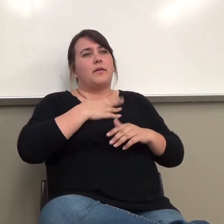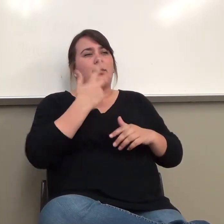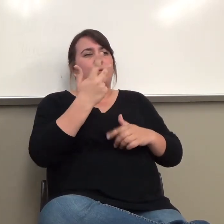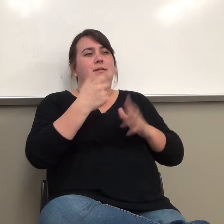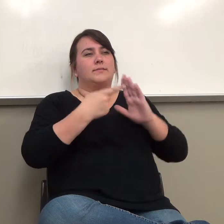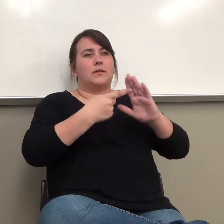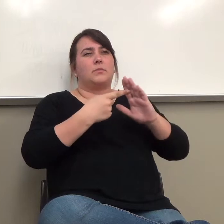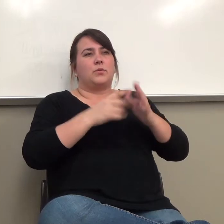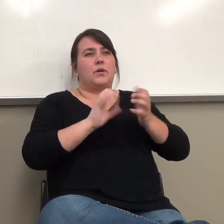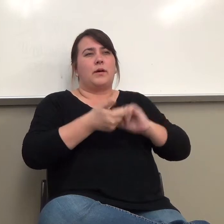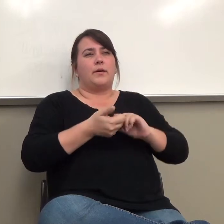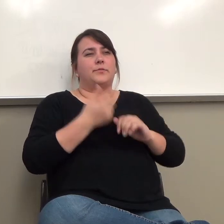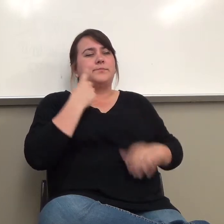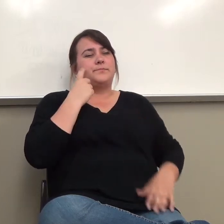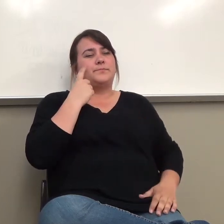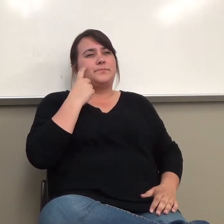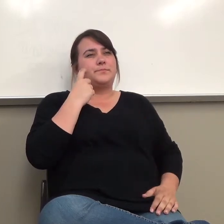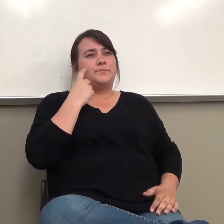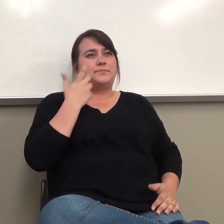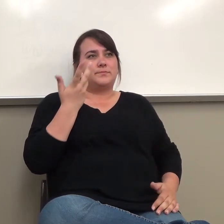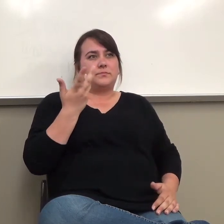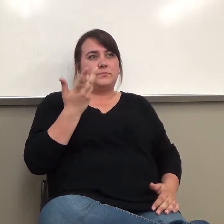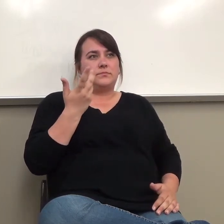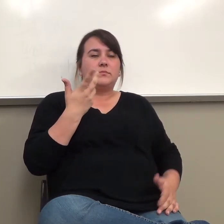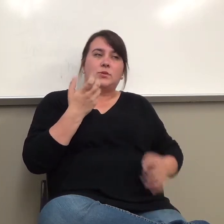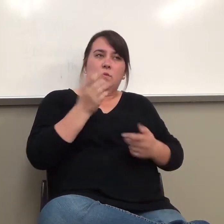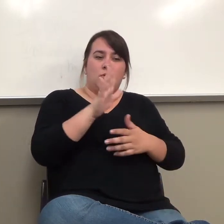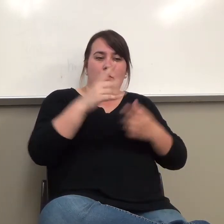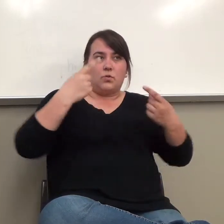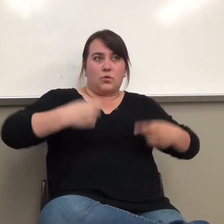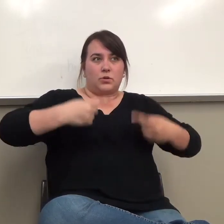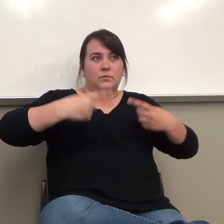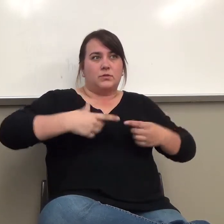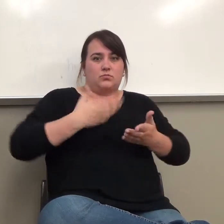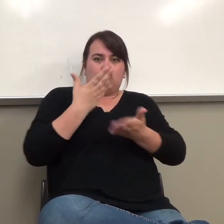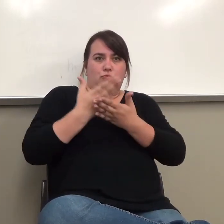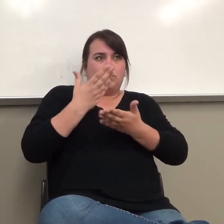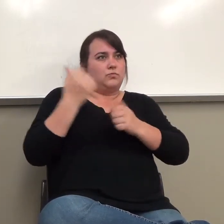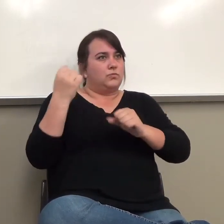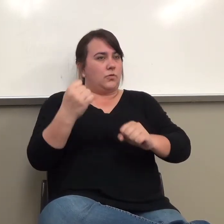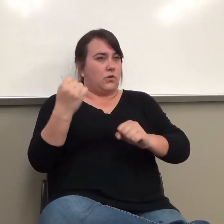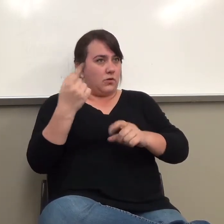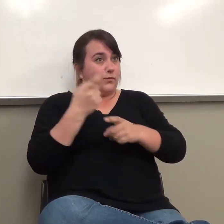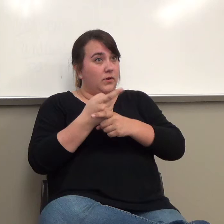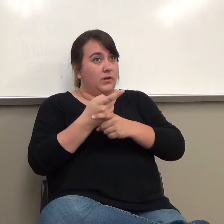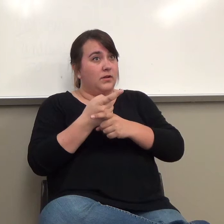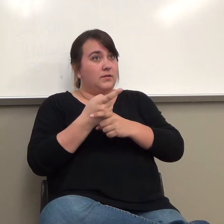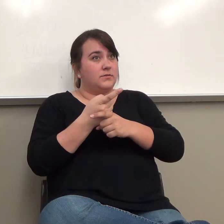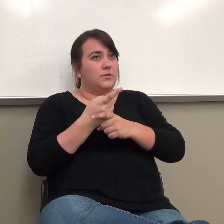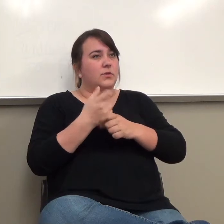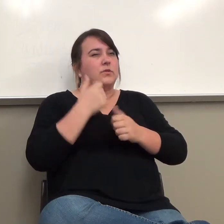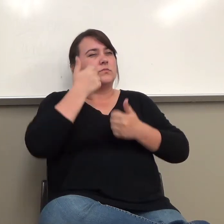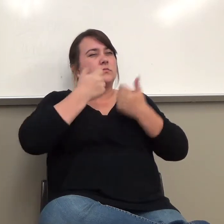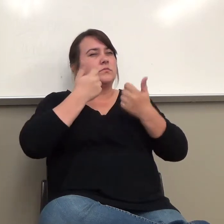to prove your argument, what order are you going to put them in? To do that. Does that make